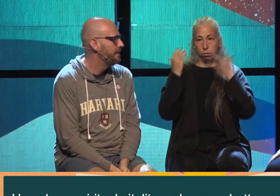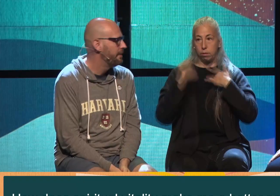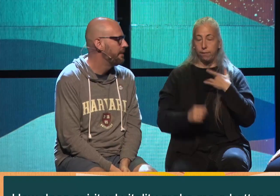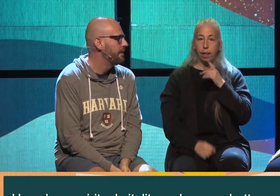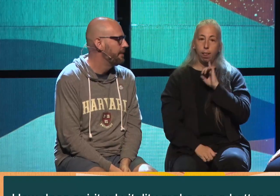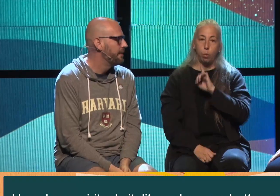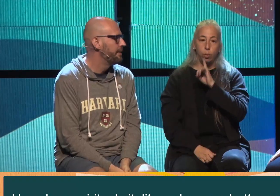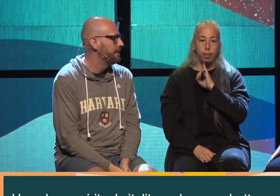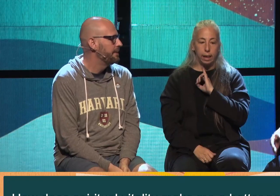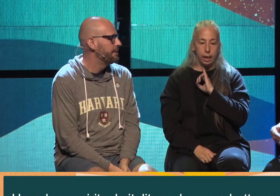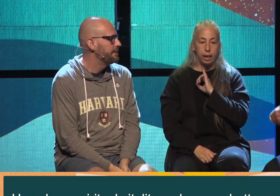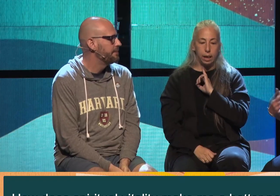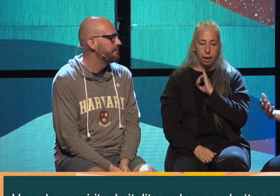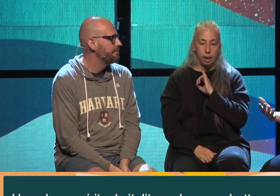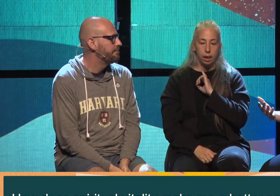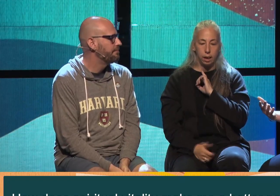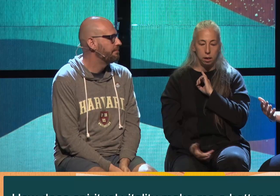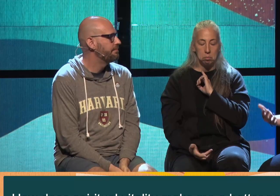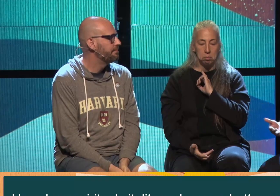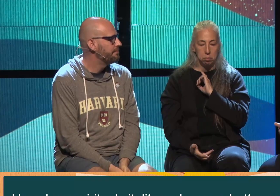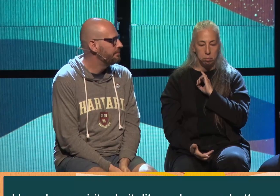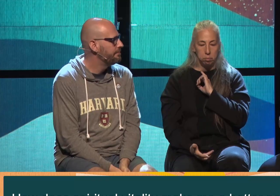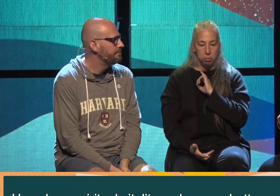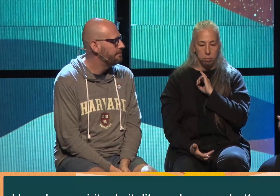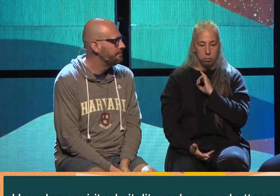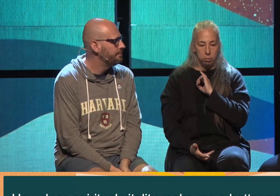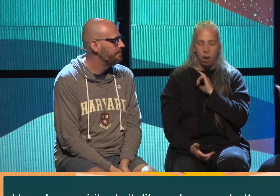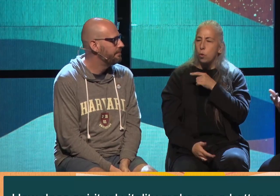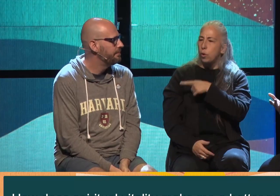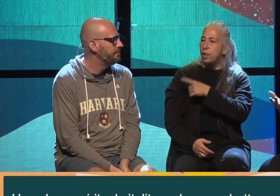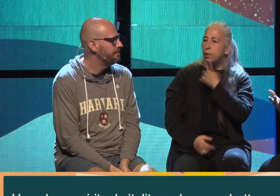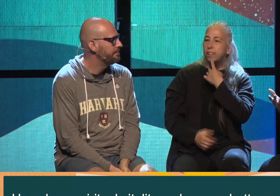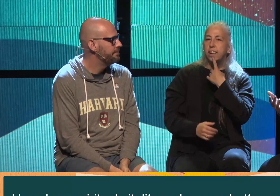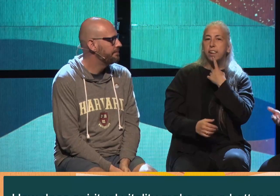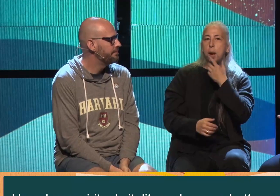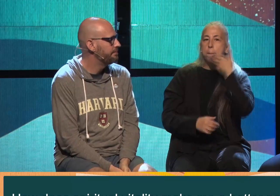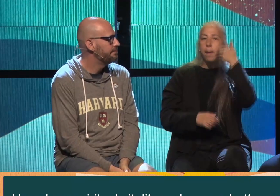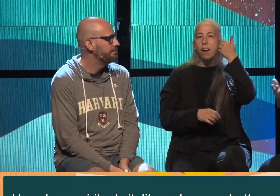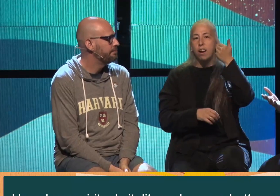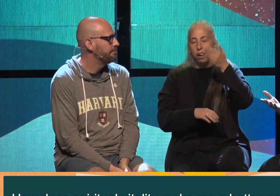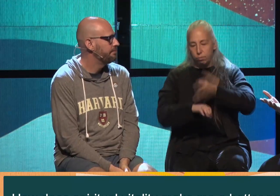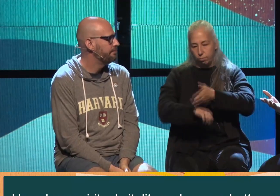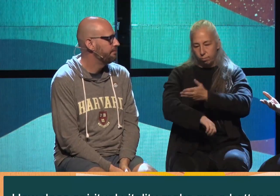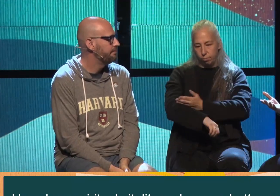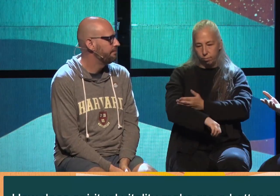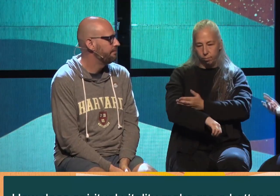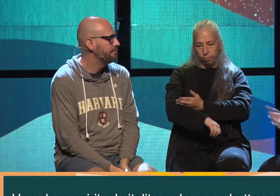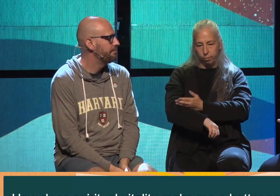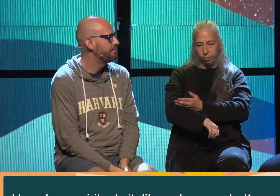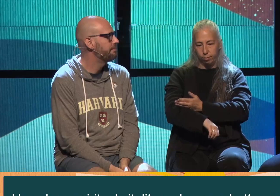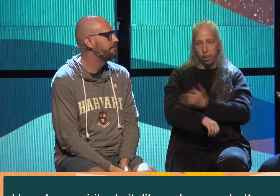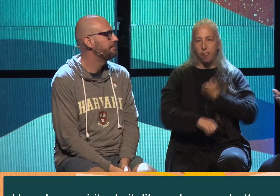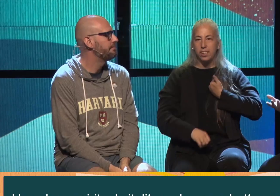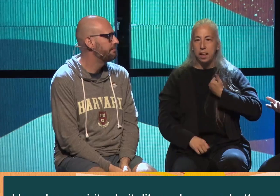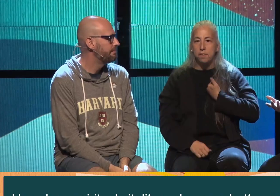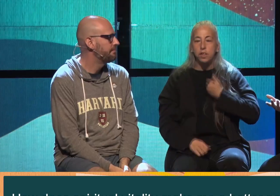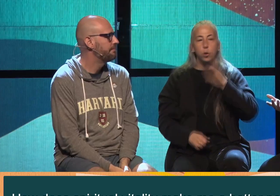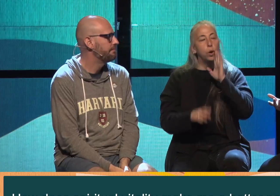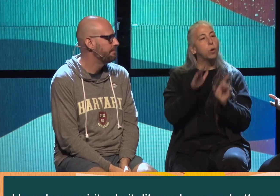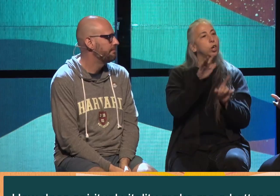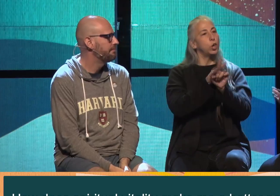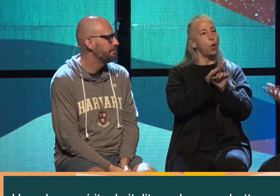I don't know, there's something like when you said a better version of ourselves, we're going to show up to our workplaces differently. We're going to show